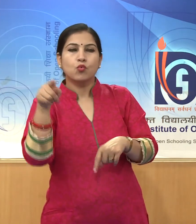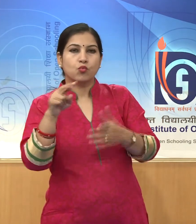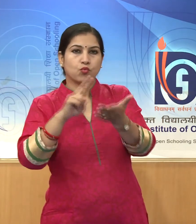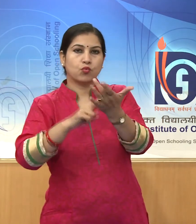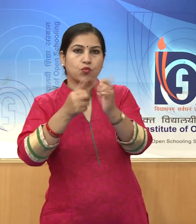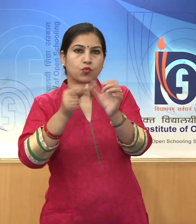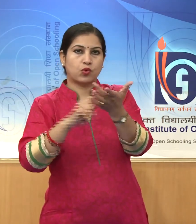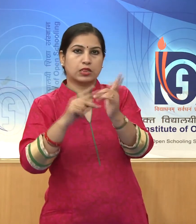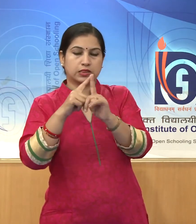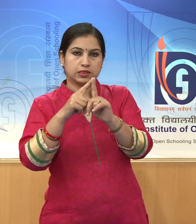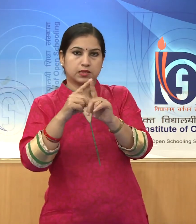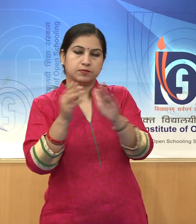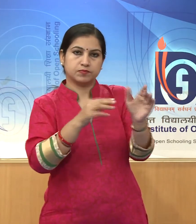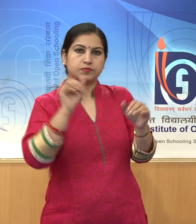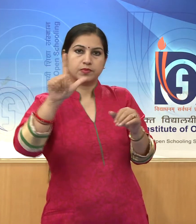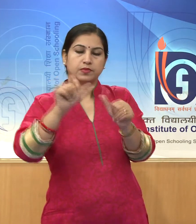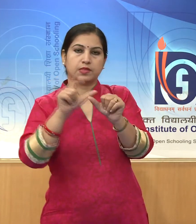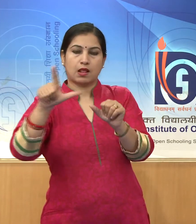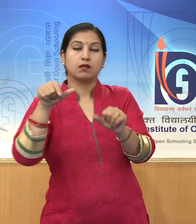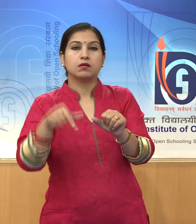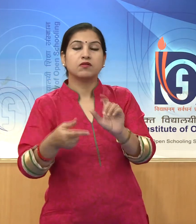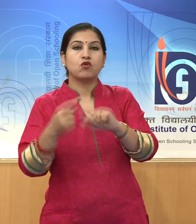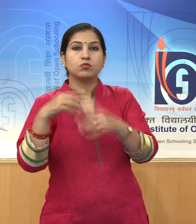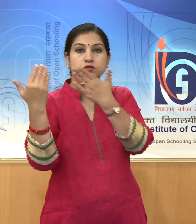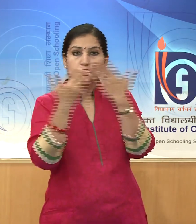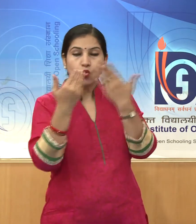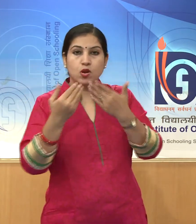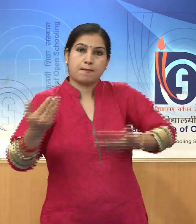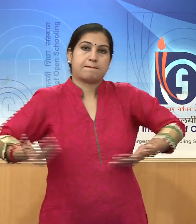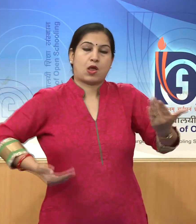The famous Bengal school painter Binod Bihari